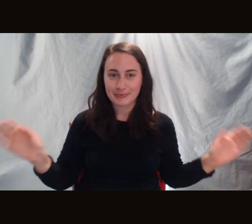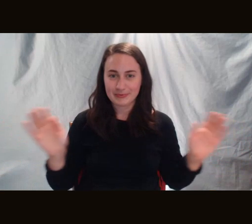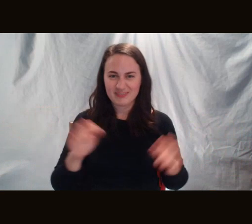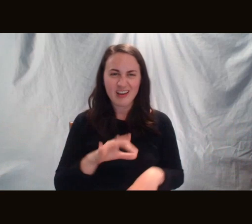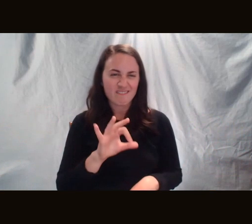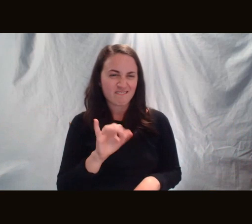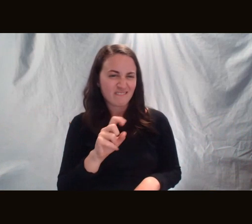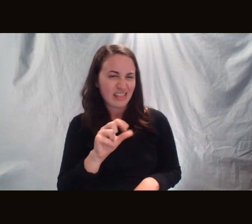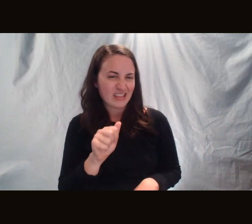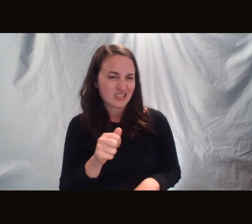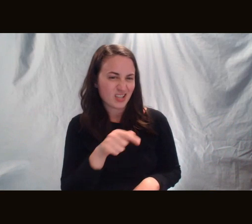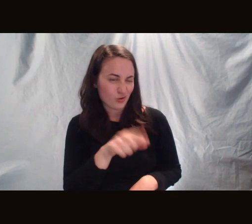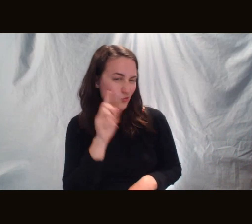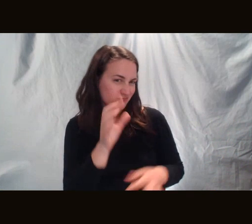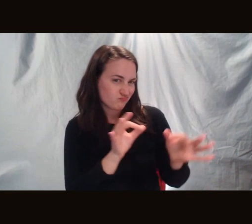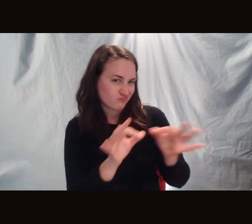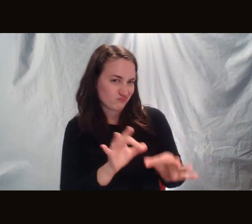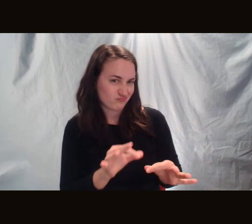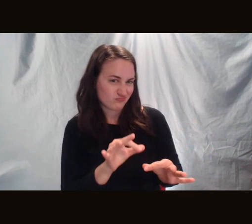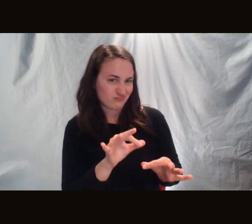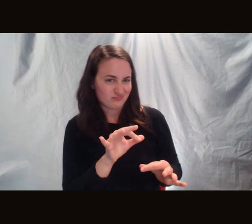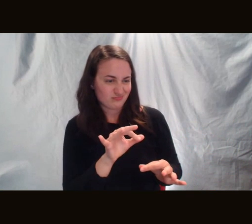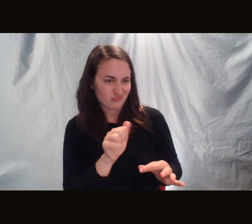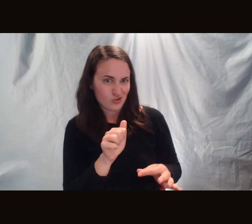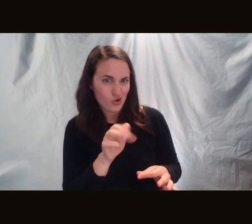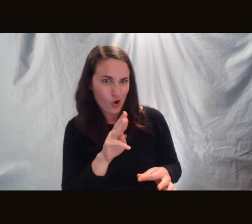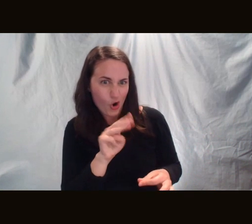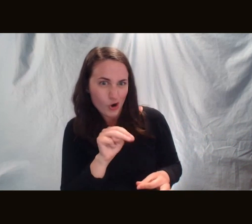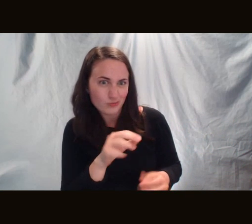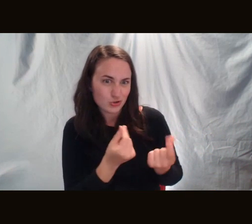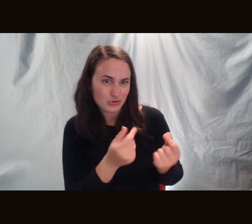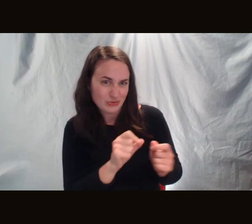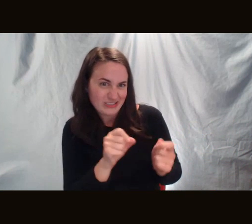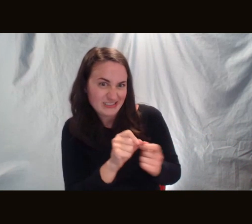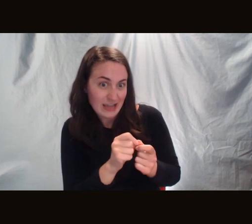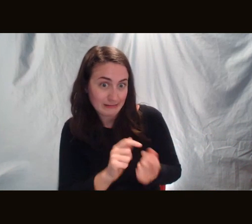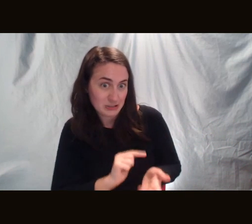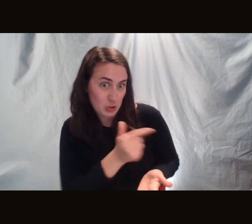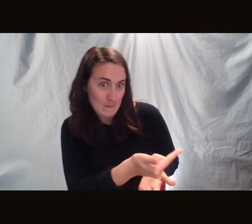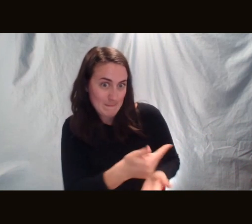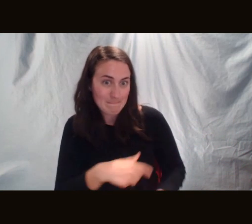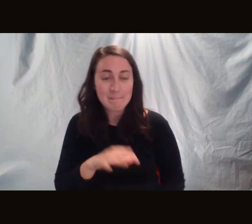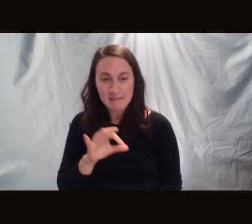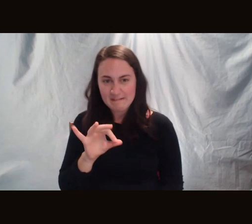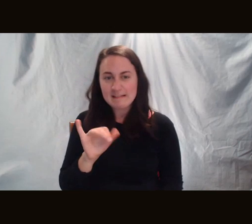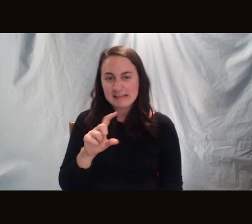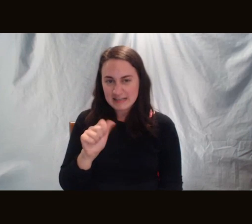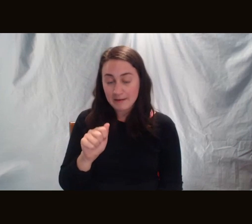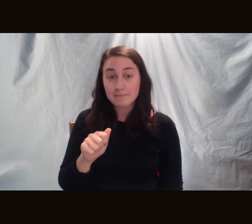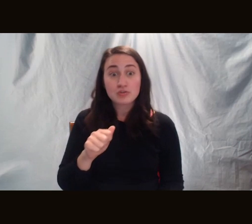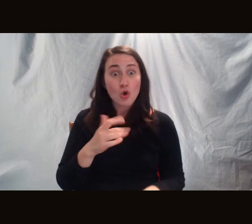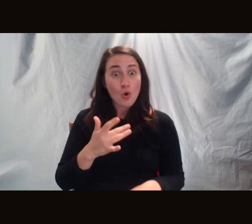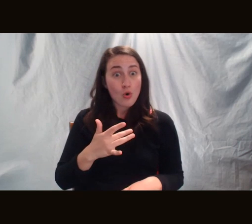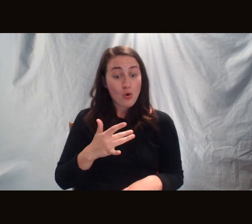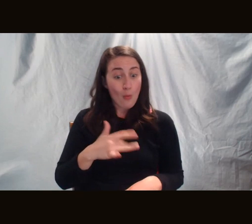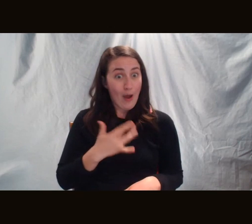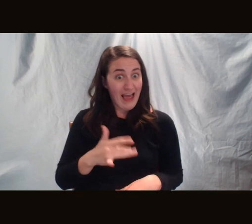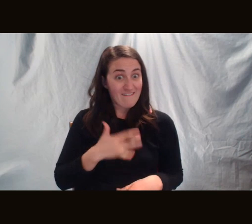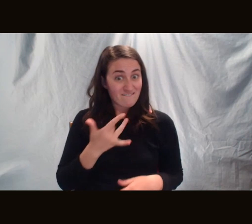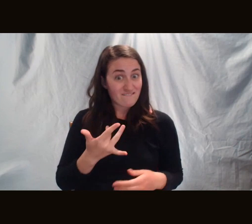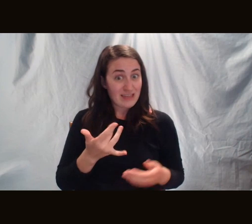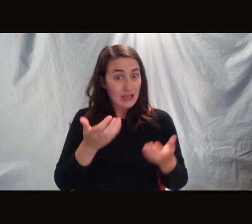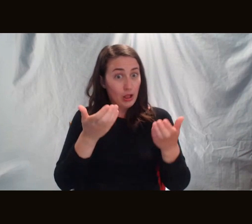little bit more about what the arms are exactly doing. So let's go ahead and do that. So when you feel the hands push down,